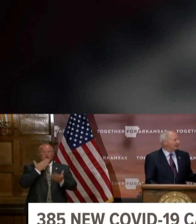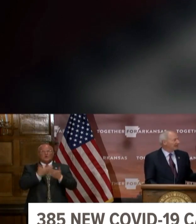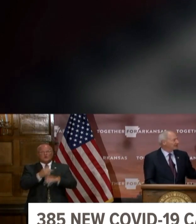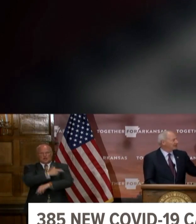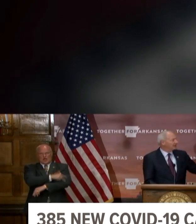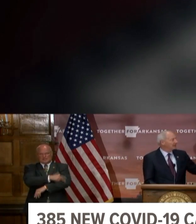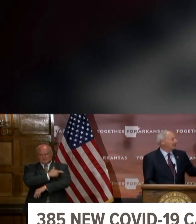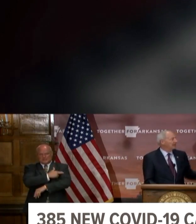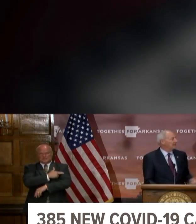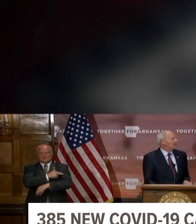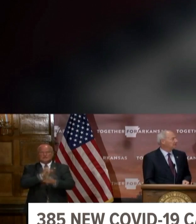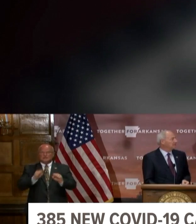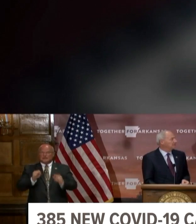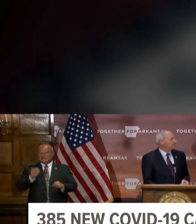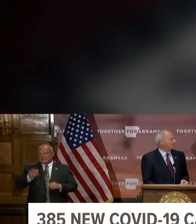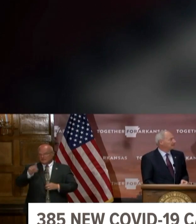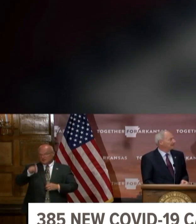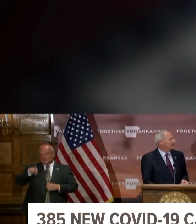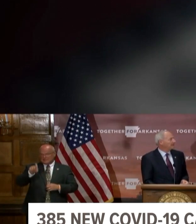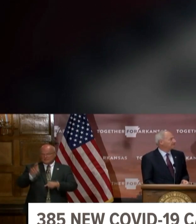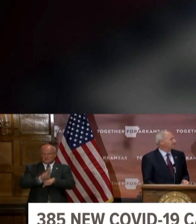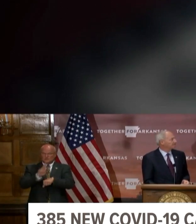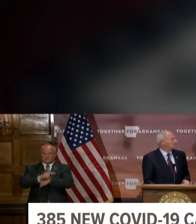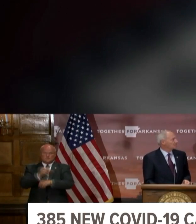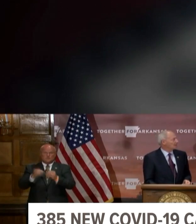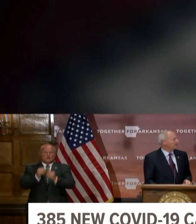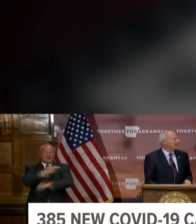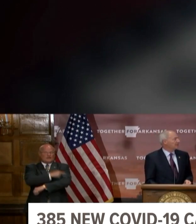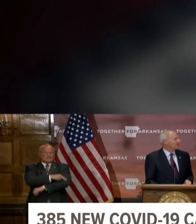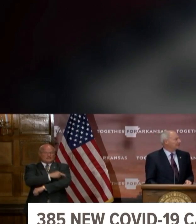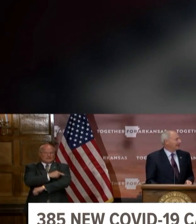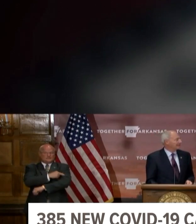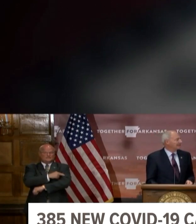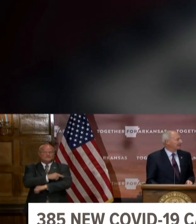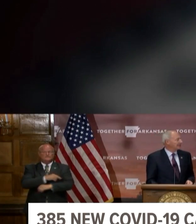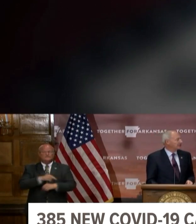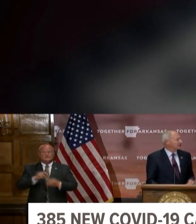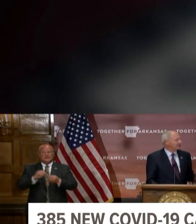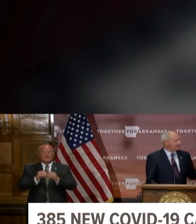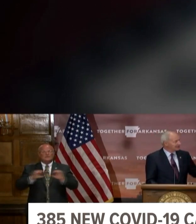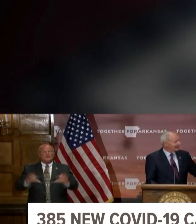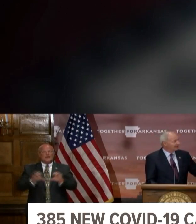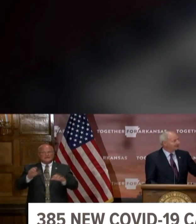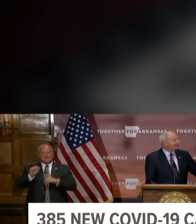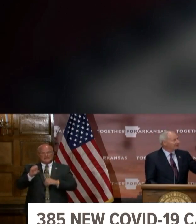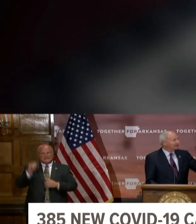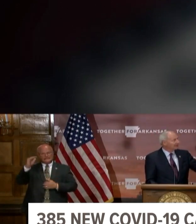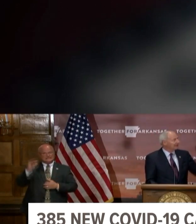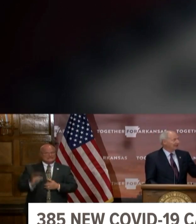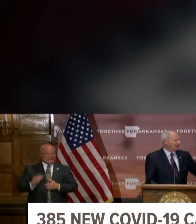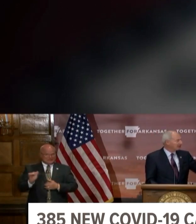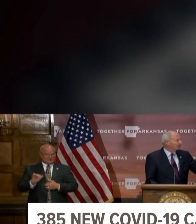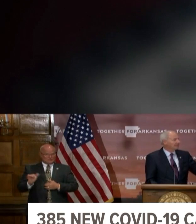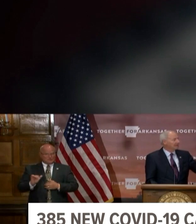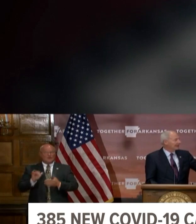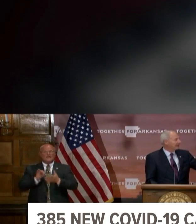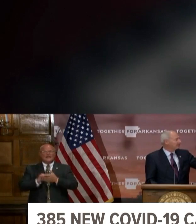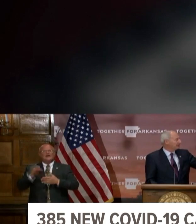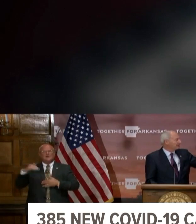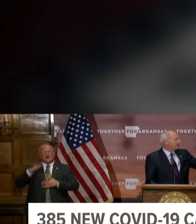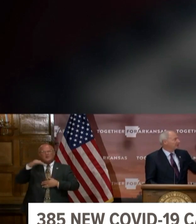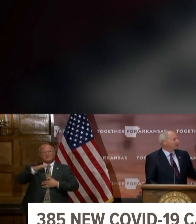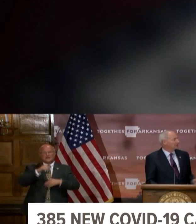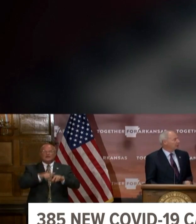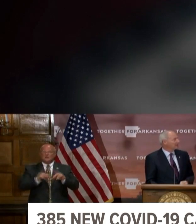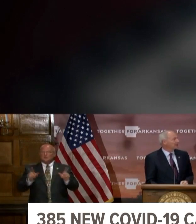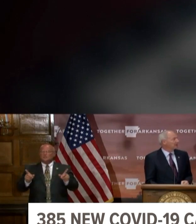hospital capacity. And then the number of active cases is down. That'll go up and down,